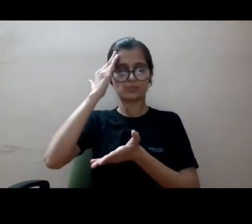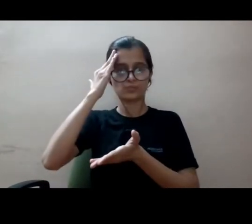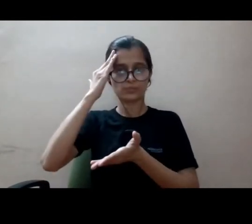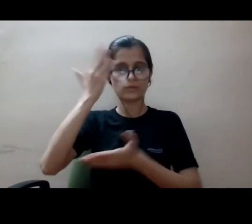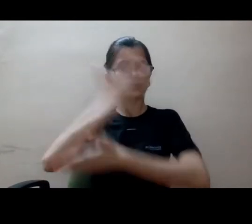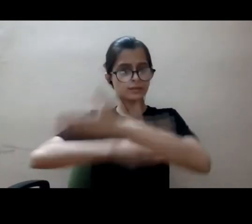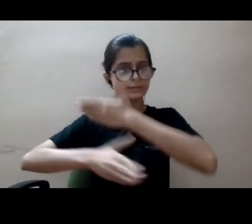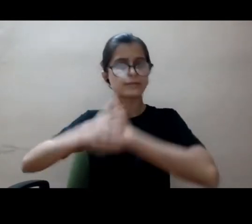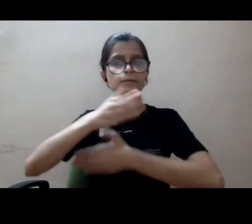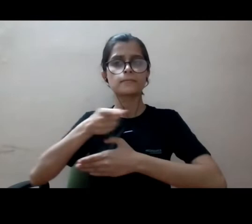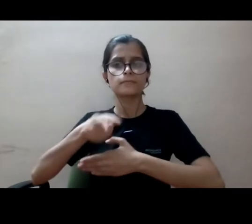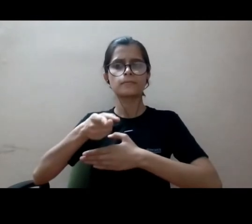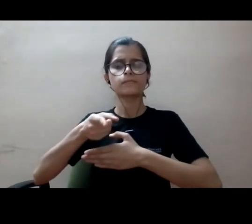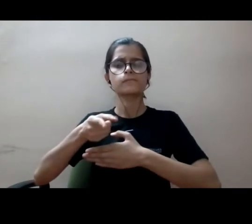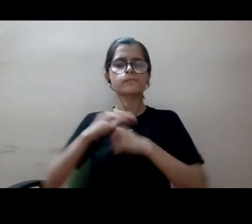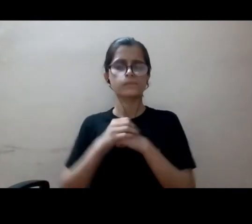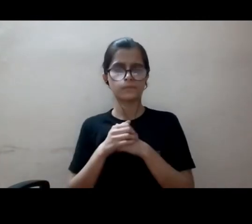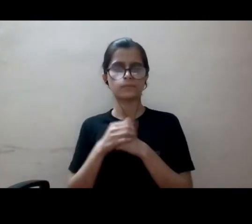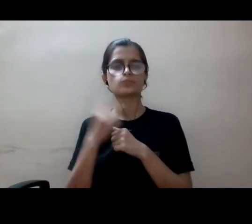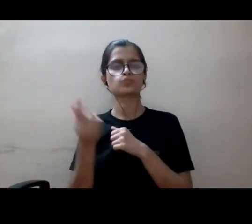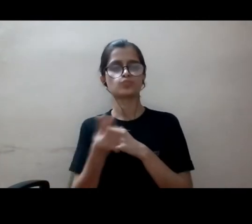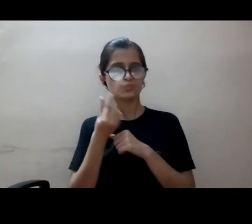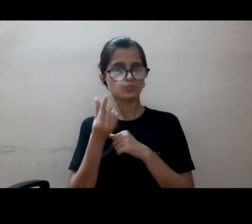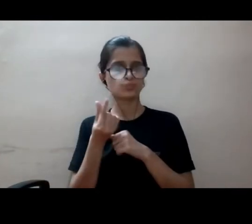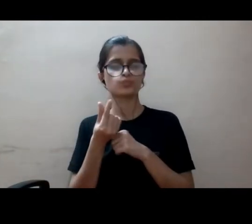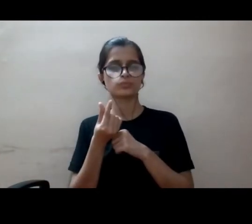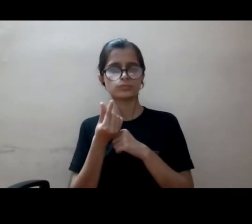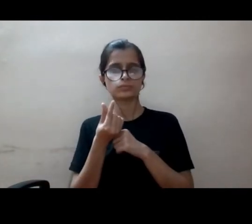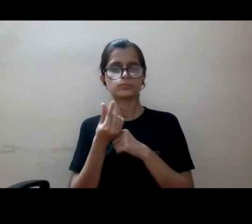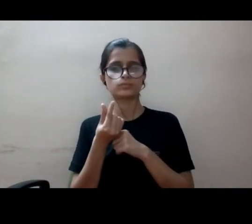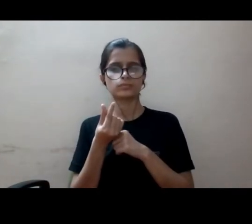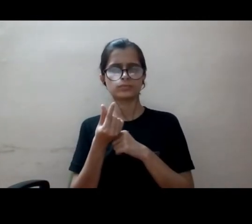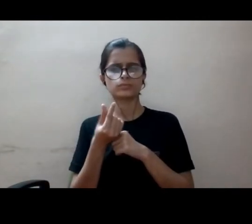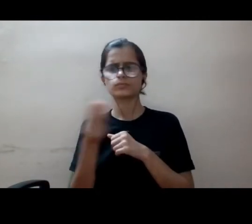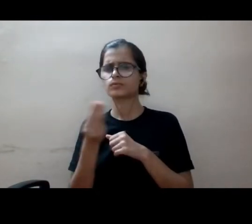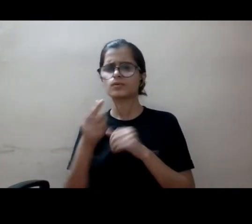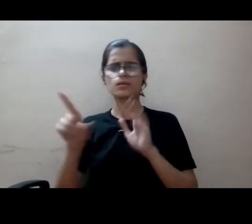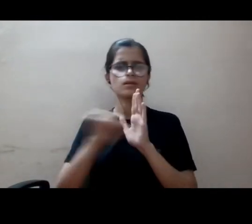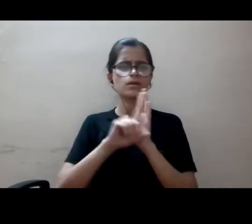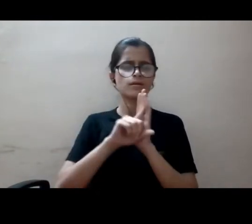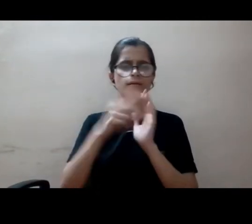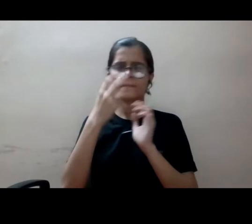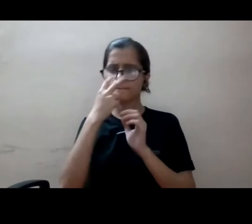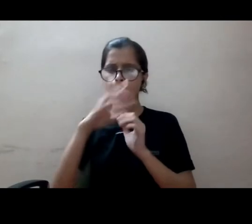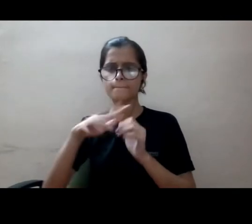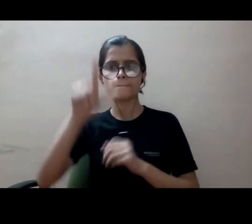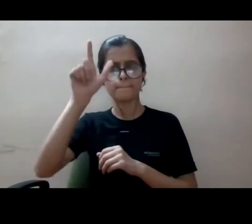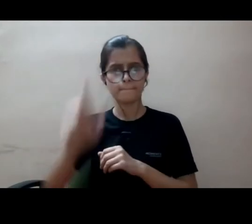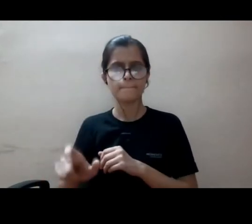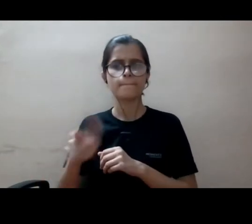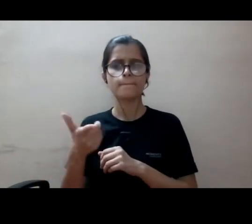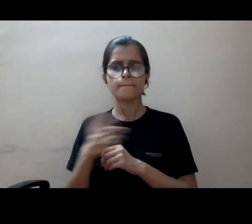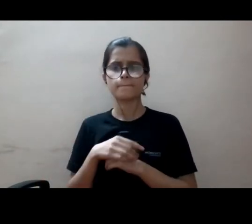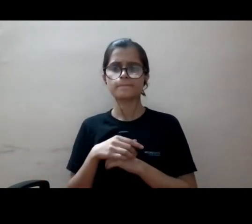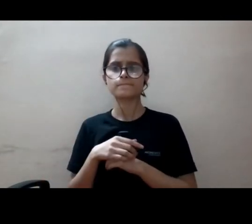as epistemology. As a legally blind poet, I believe getting lost is an art